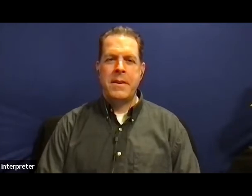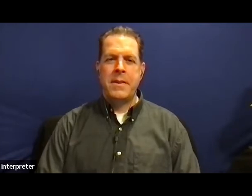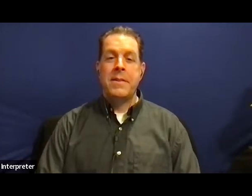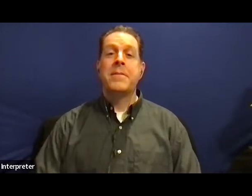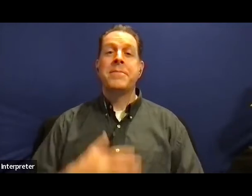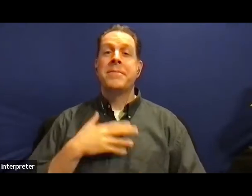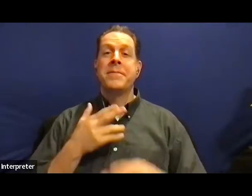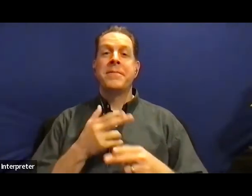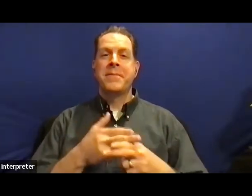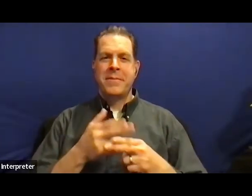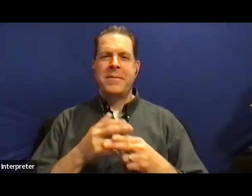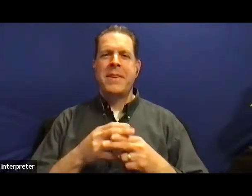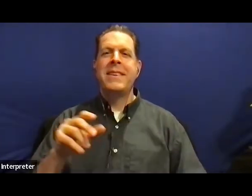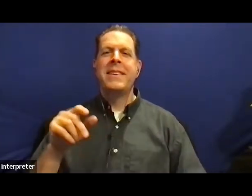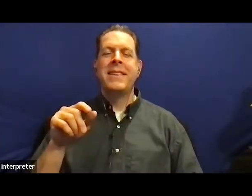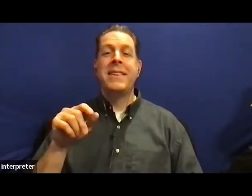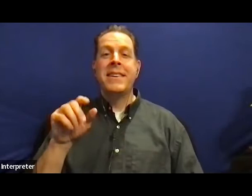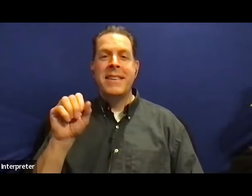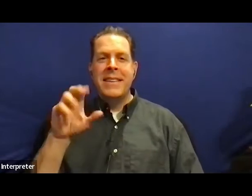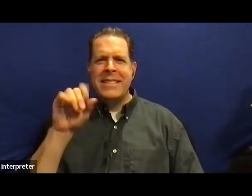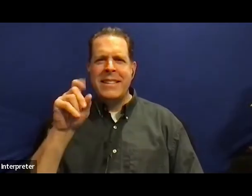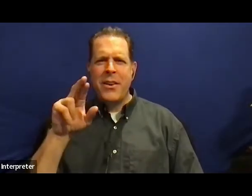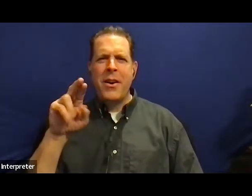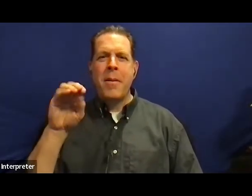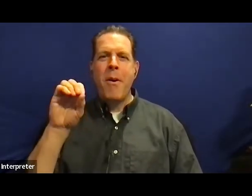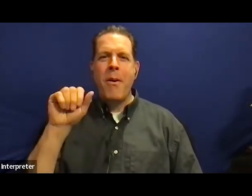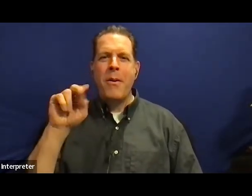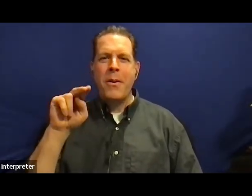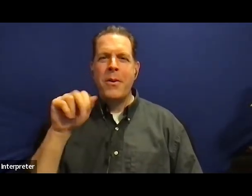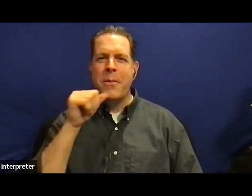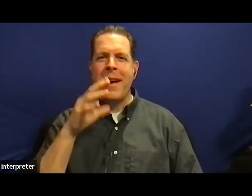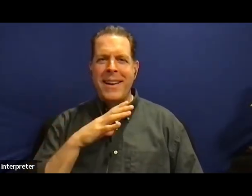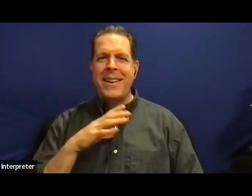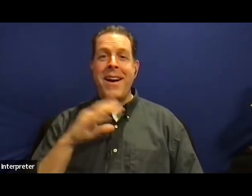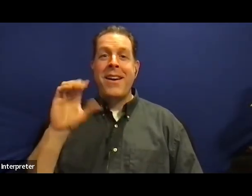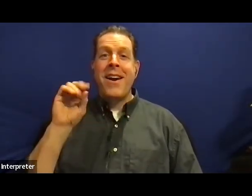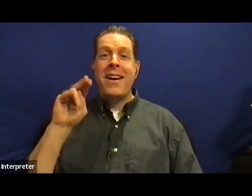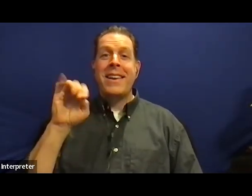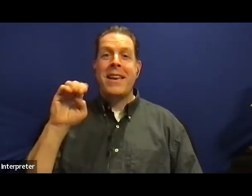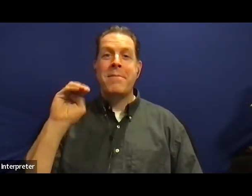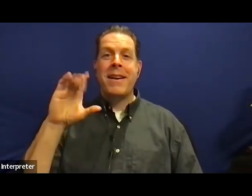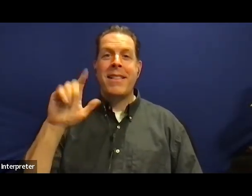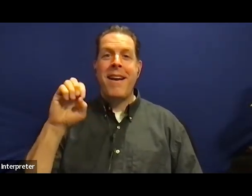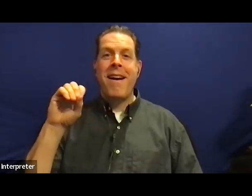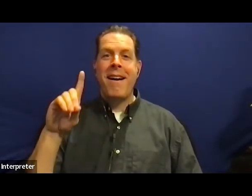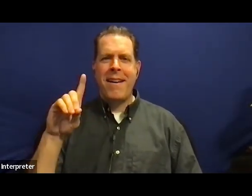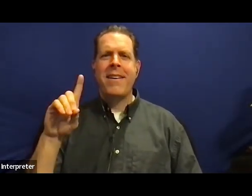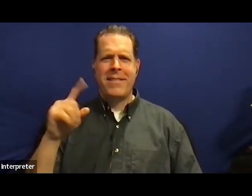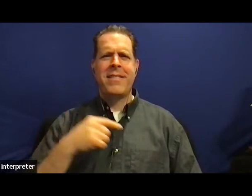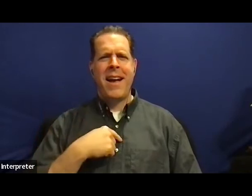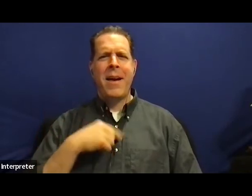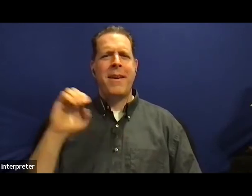My name is Slu Pikel, Cedar Moon woman, Connie McLeod. I am a Puyallup tribal